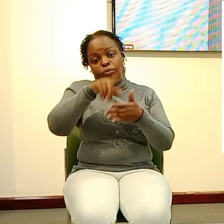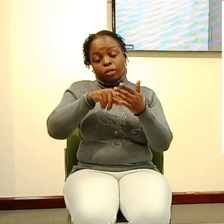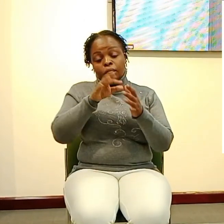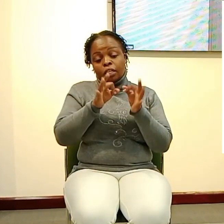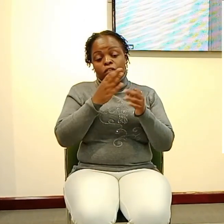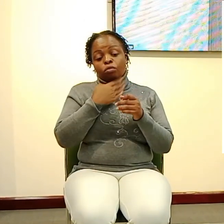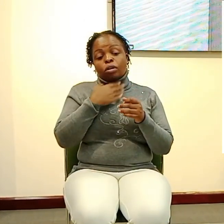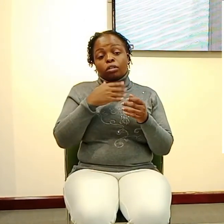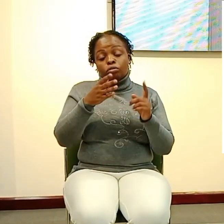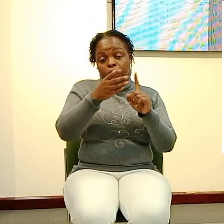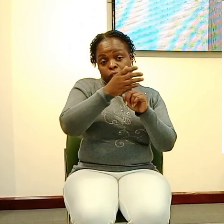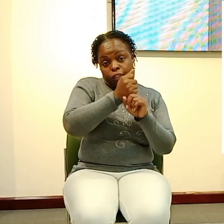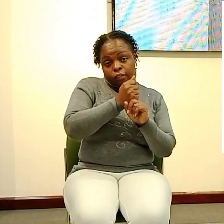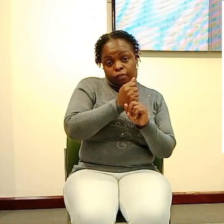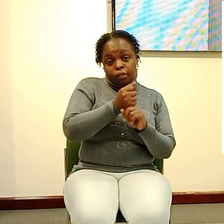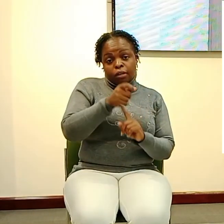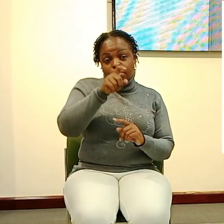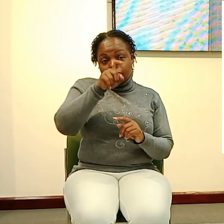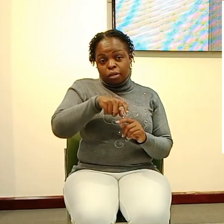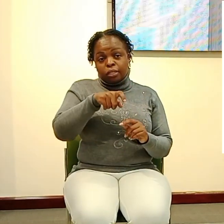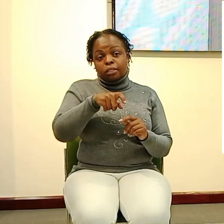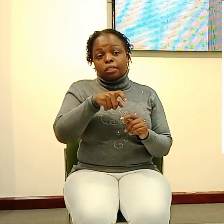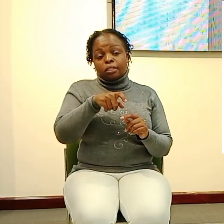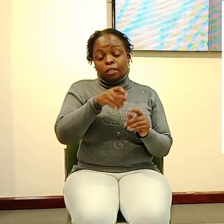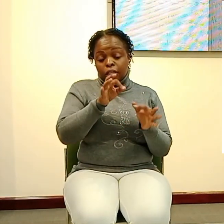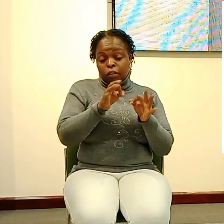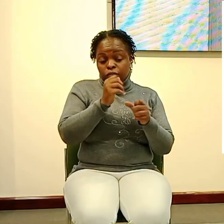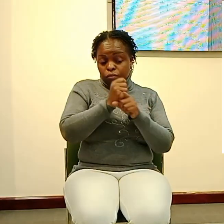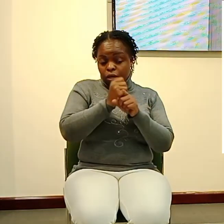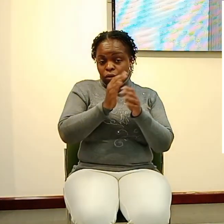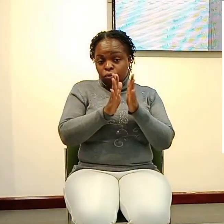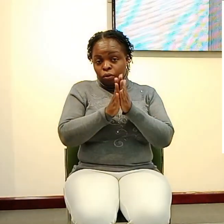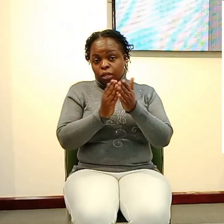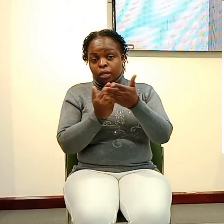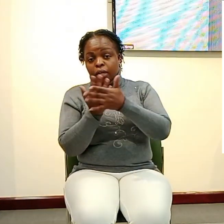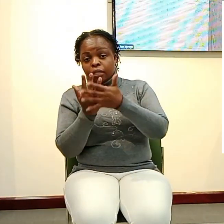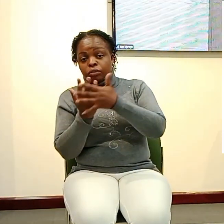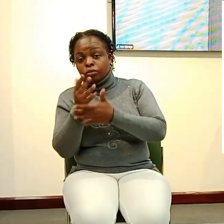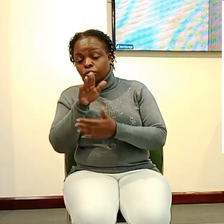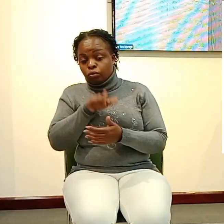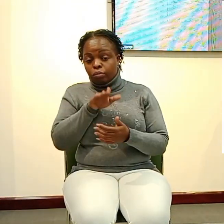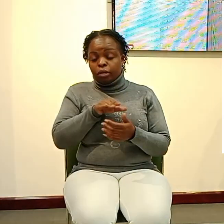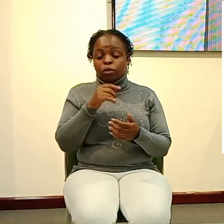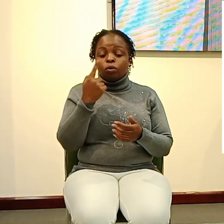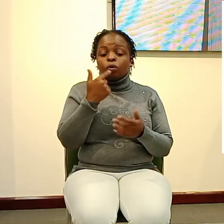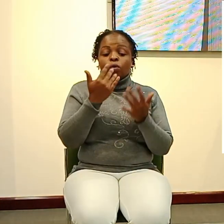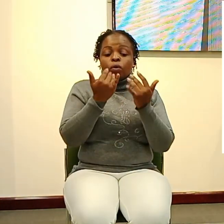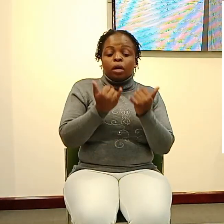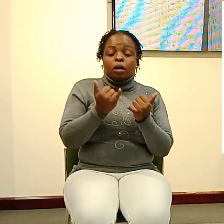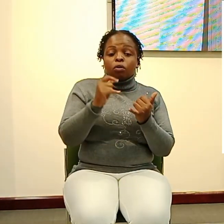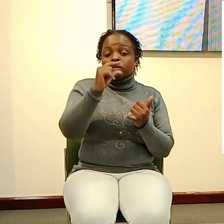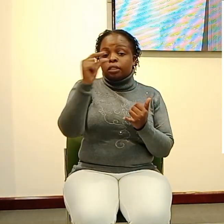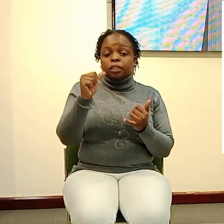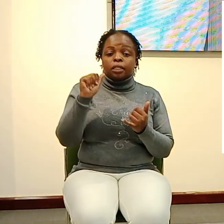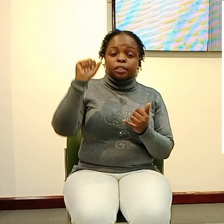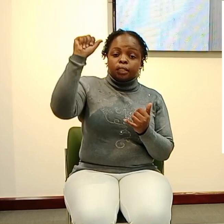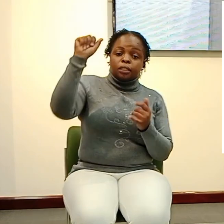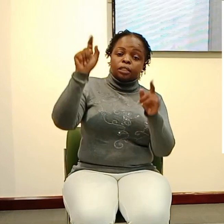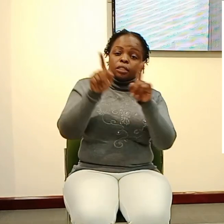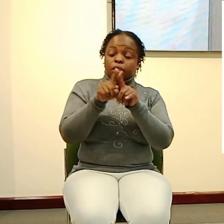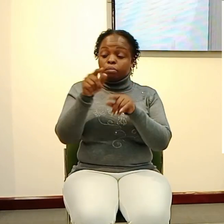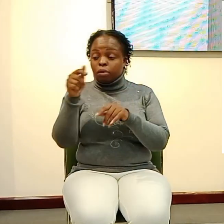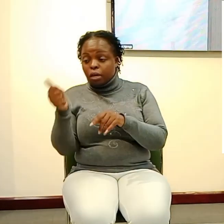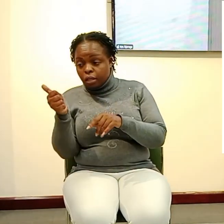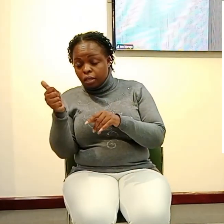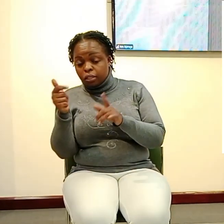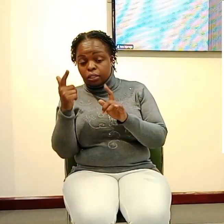achieve, we must, if we work with grassroots women, who are now the Gen Zs and the rest, then